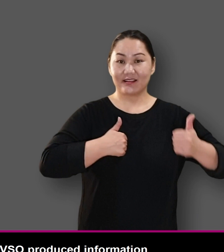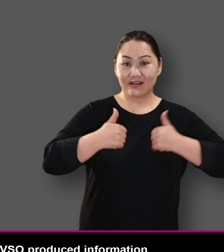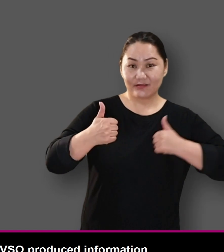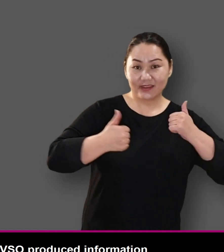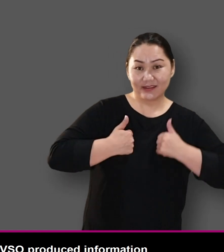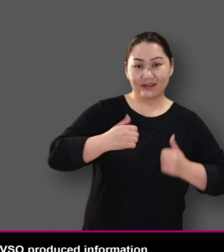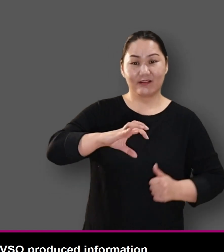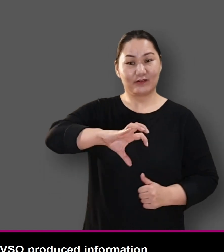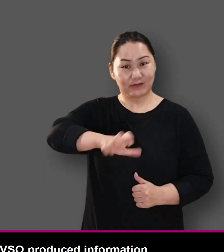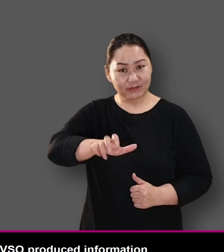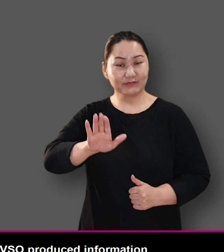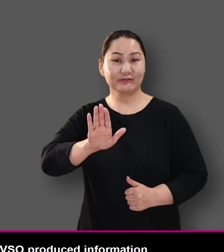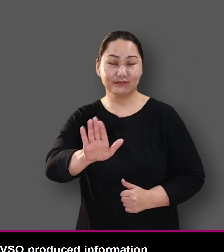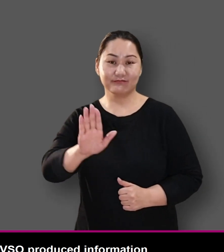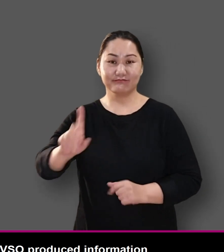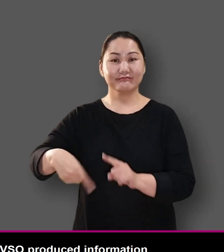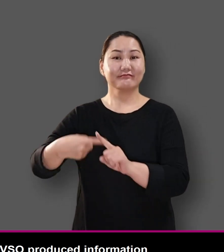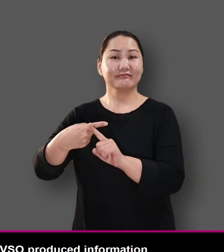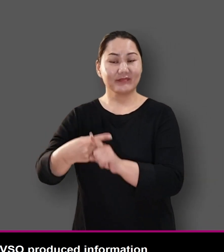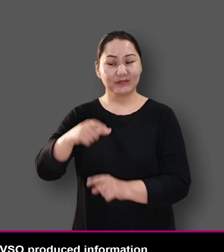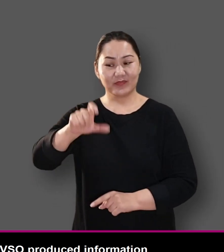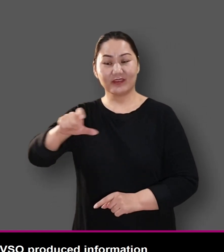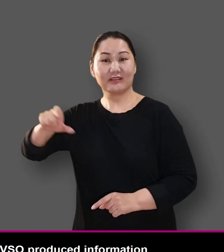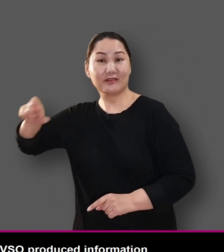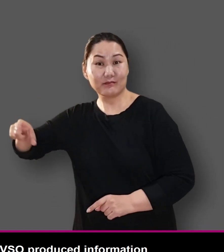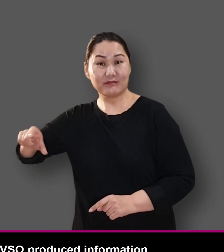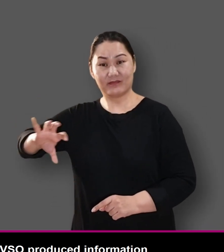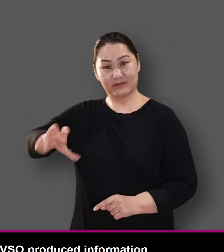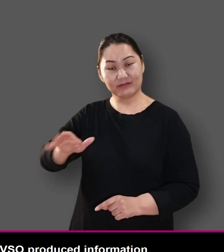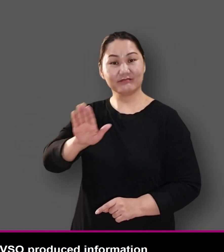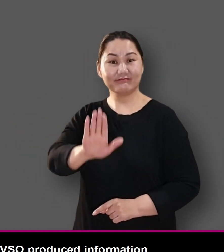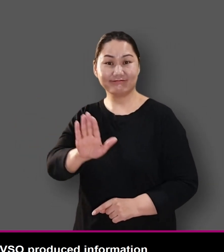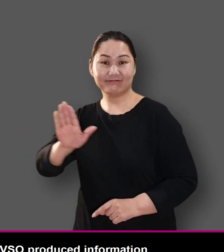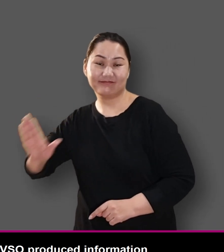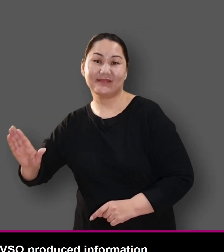In Nepal and Nigeria, VSO produced information